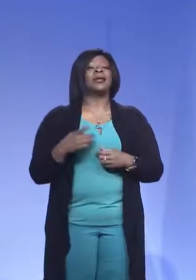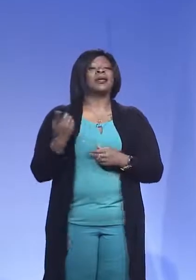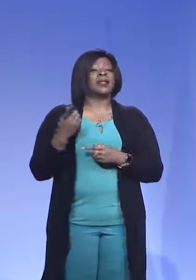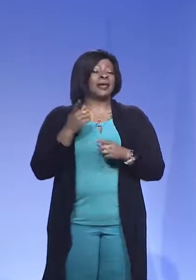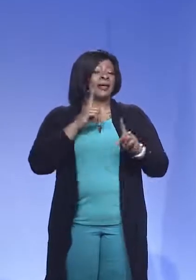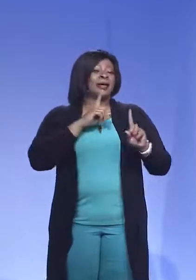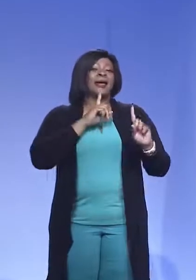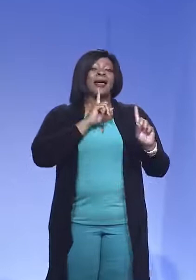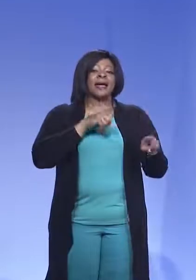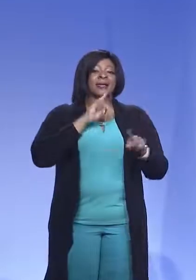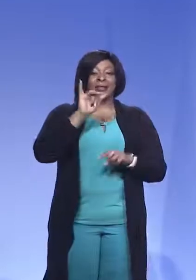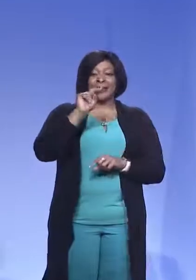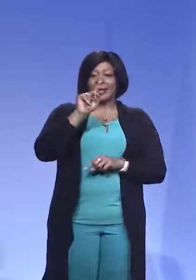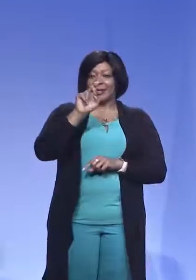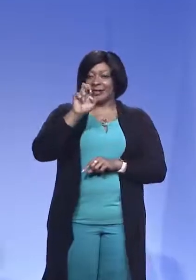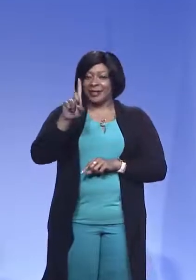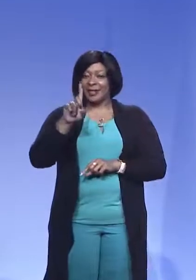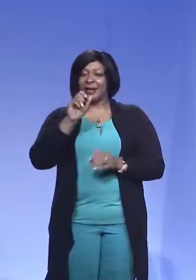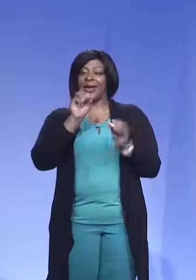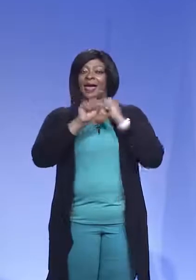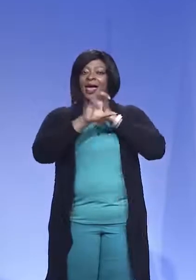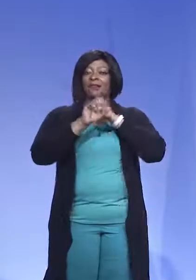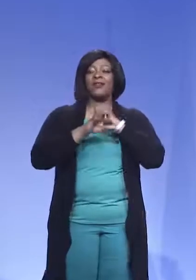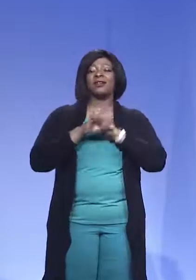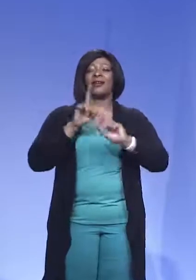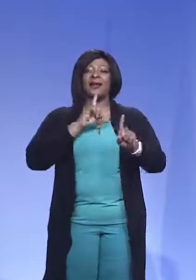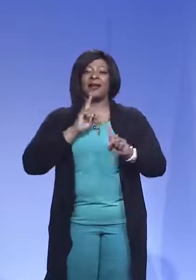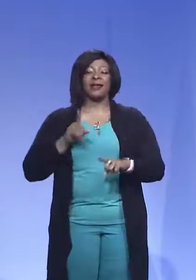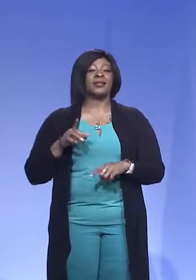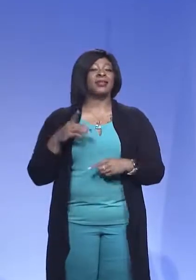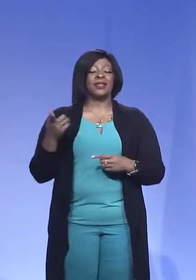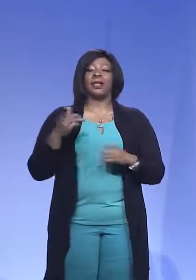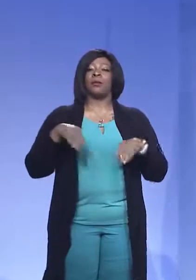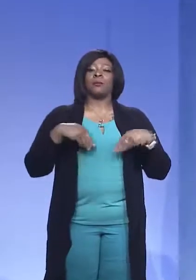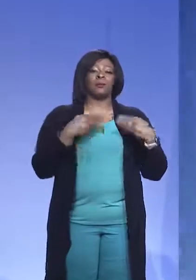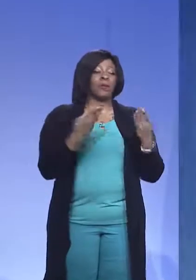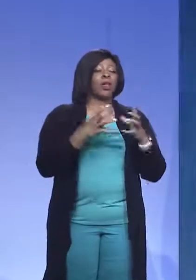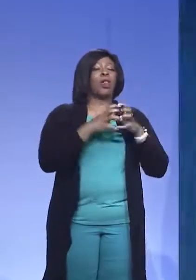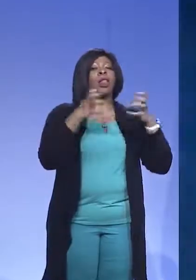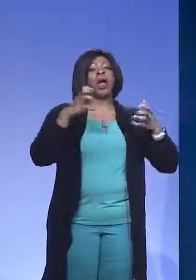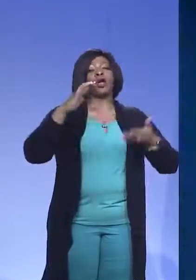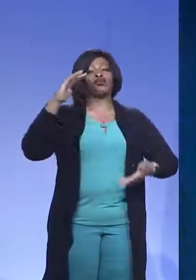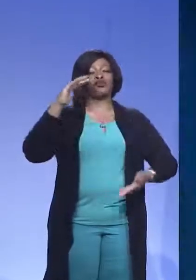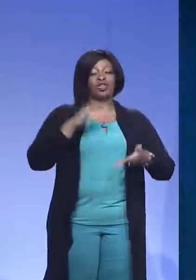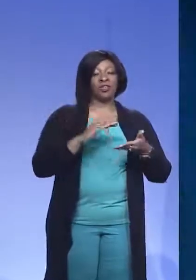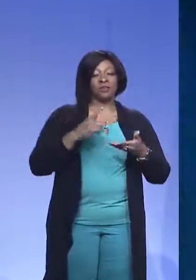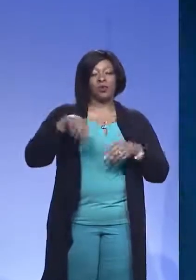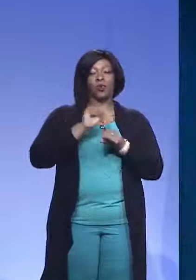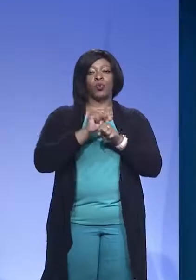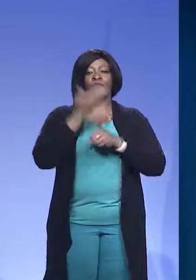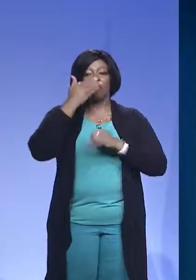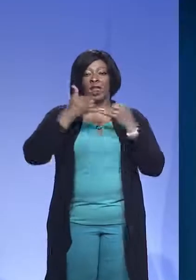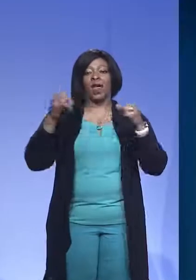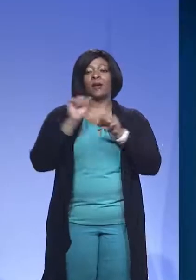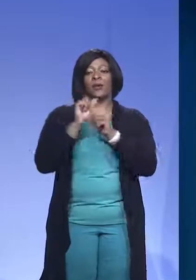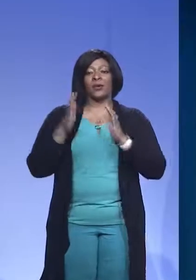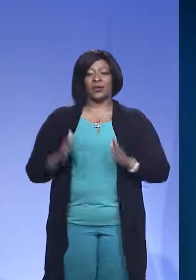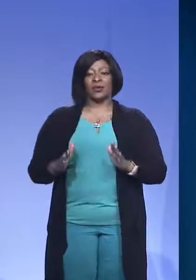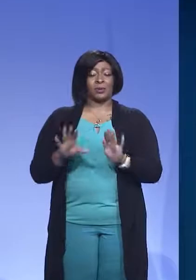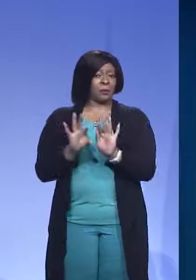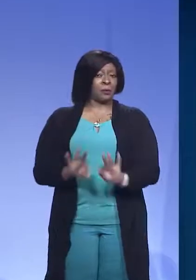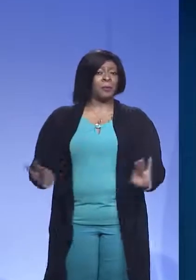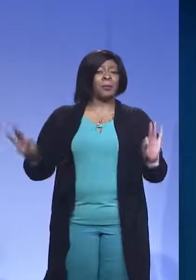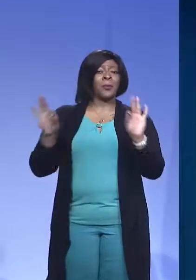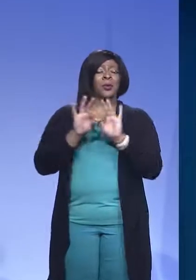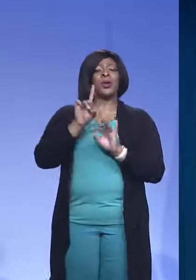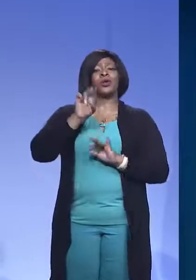our Indeed ads, but they are providing blessed relief to the folks who are on the front lines. And as importantly, you just heard